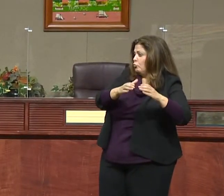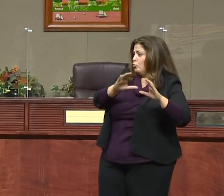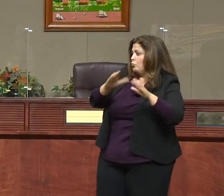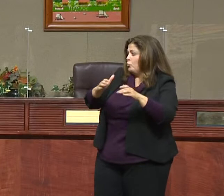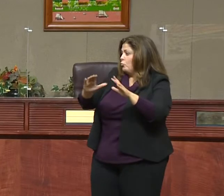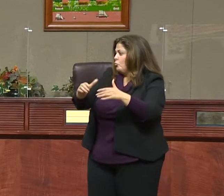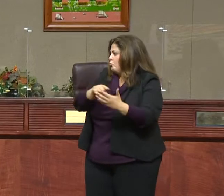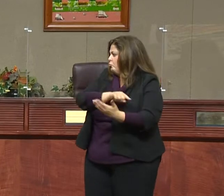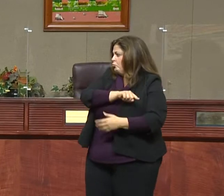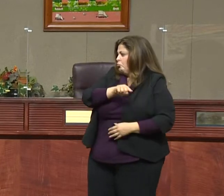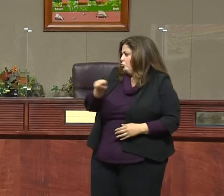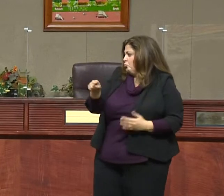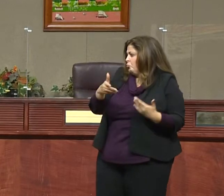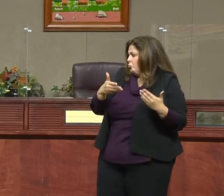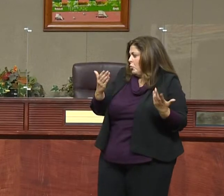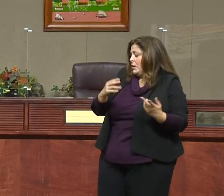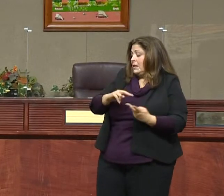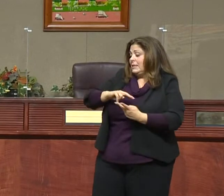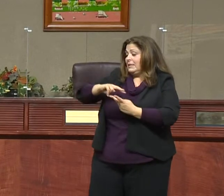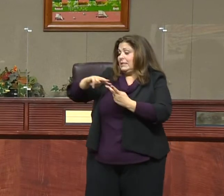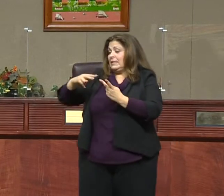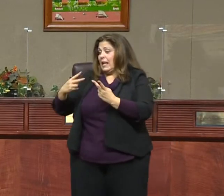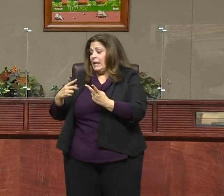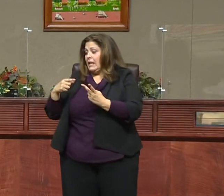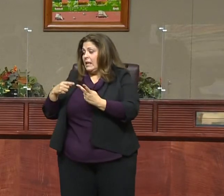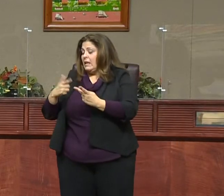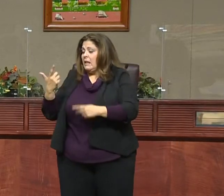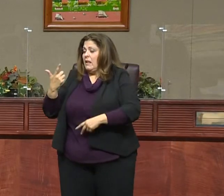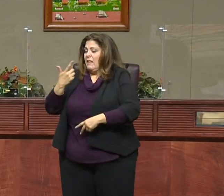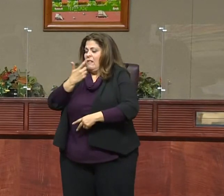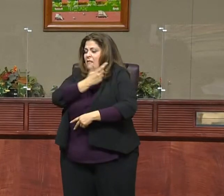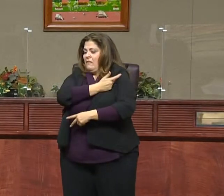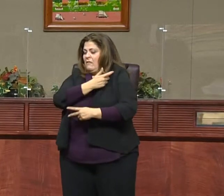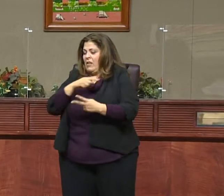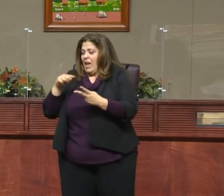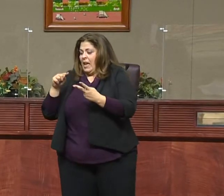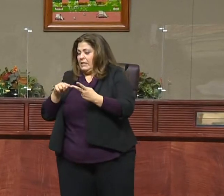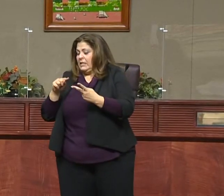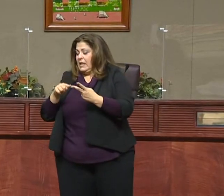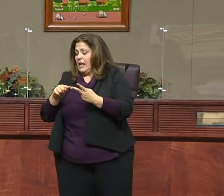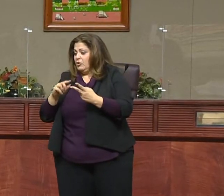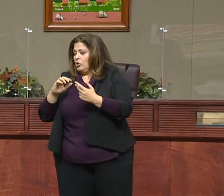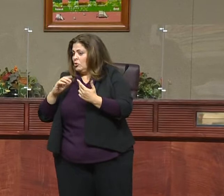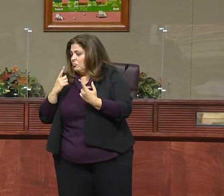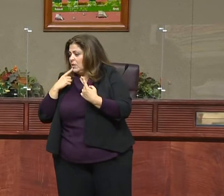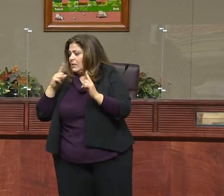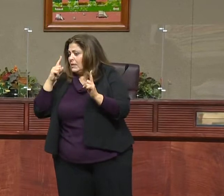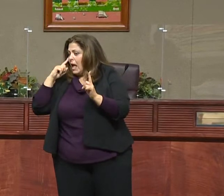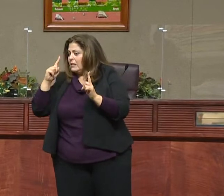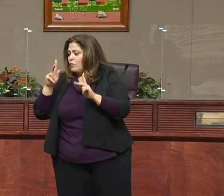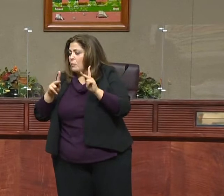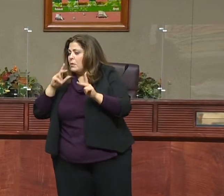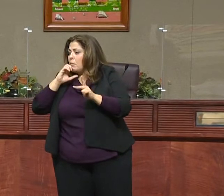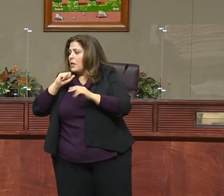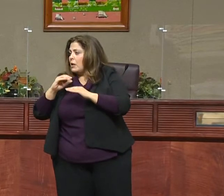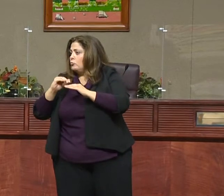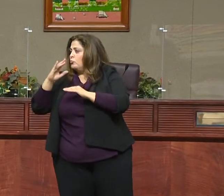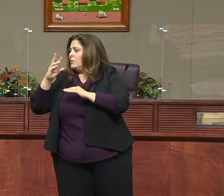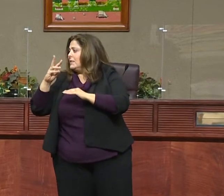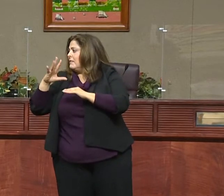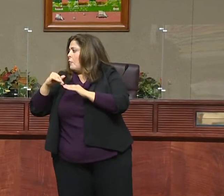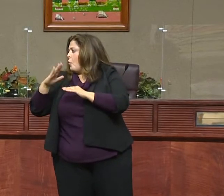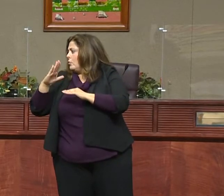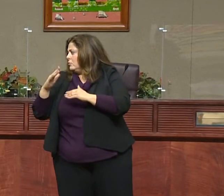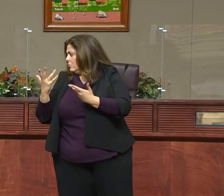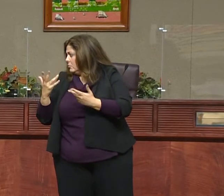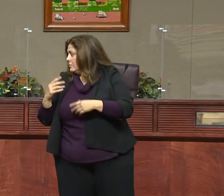elaborate on what you said about the vaccinations effect on the older set of our population? Sure. So currently